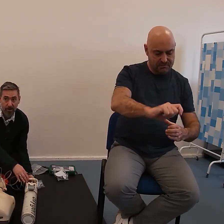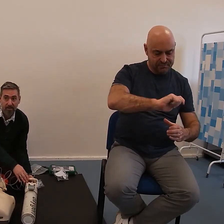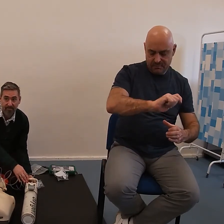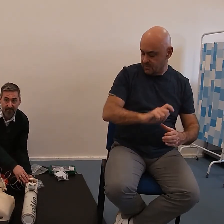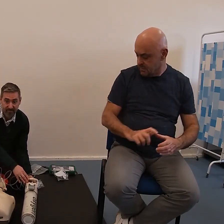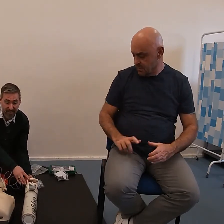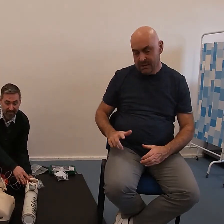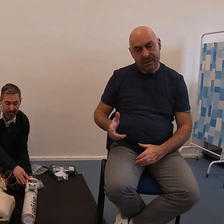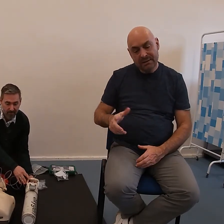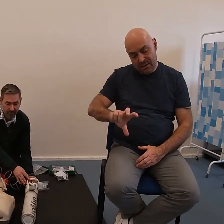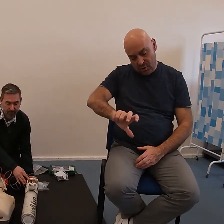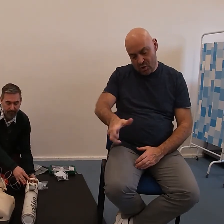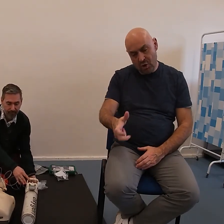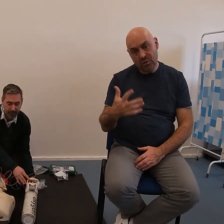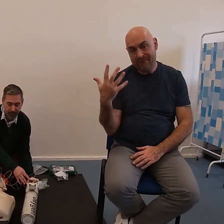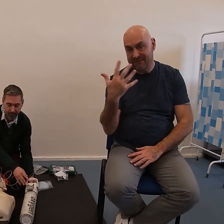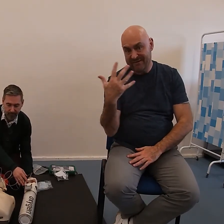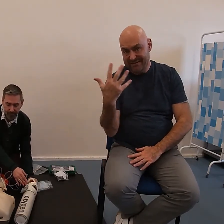Again, turn it to 15